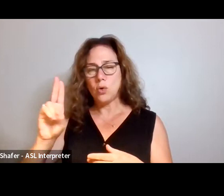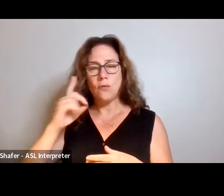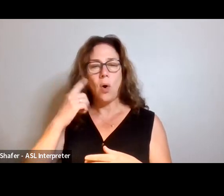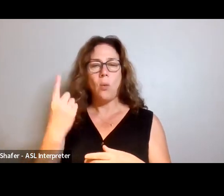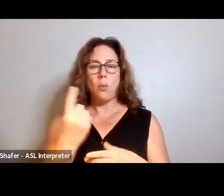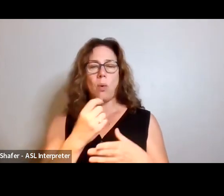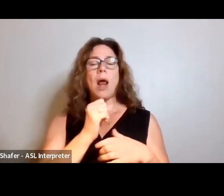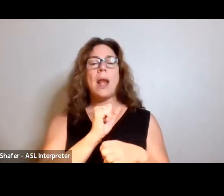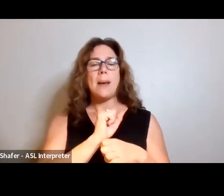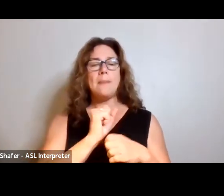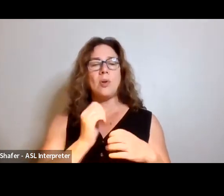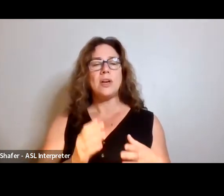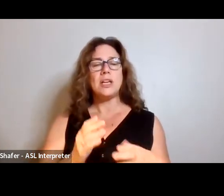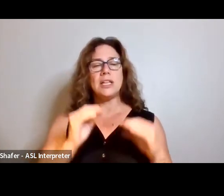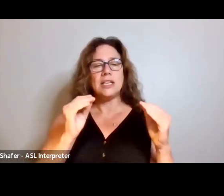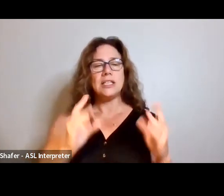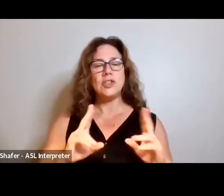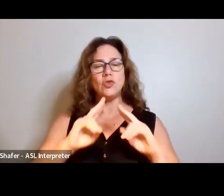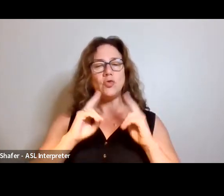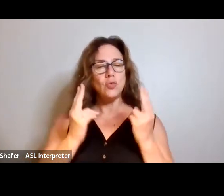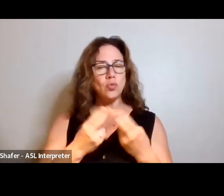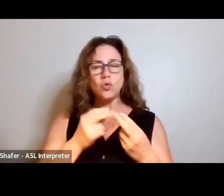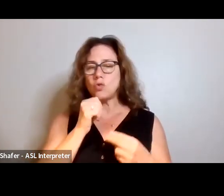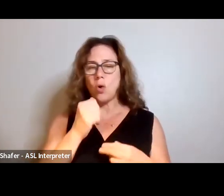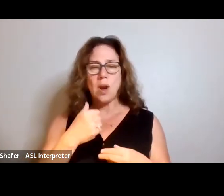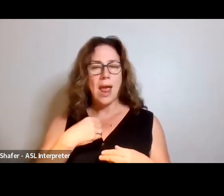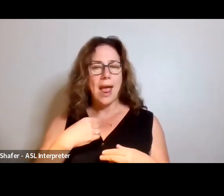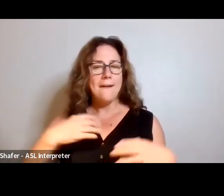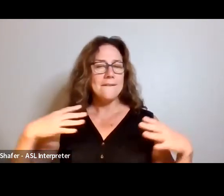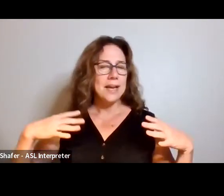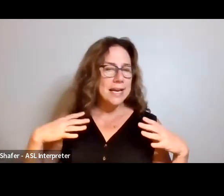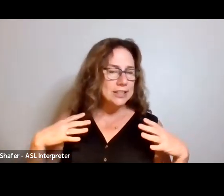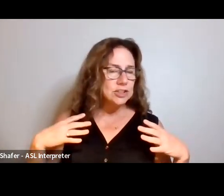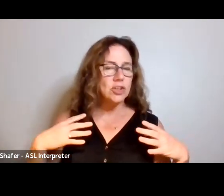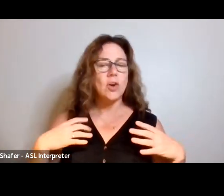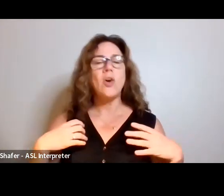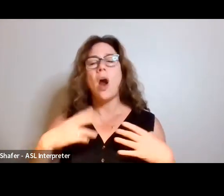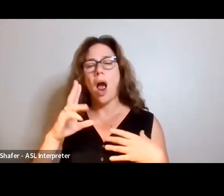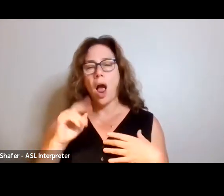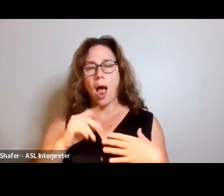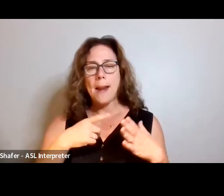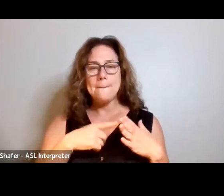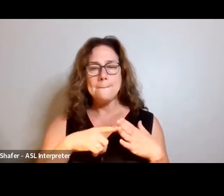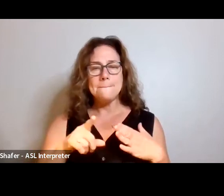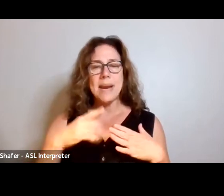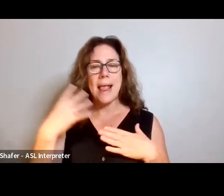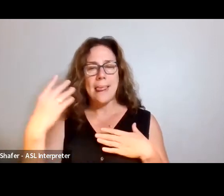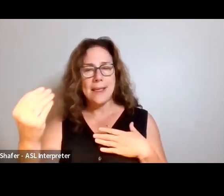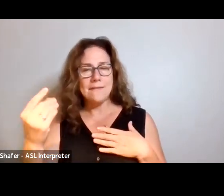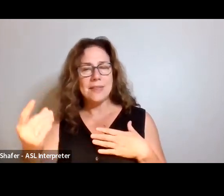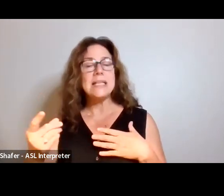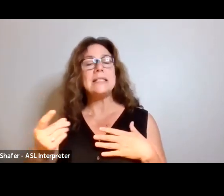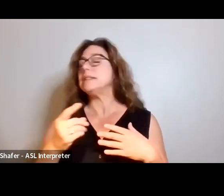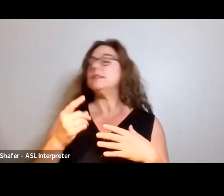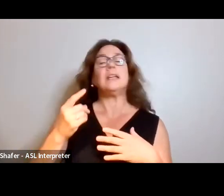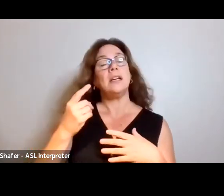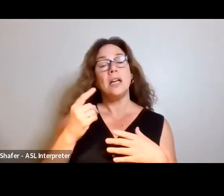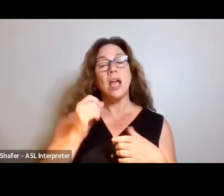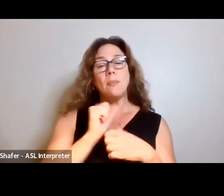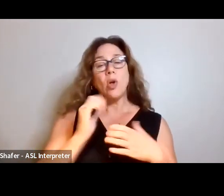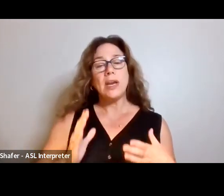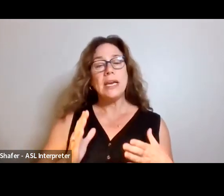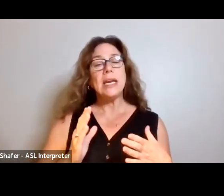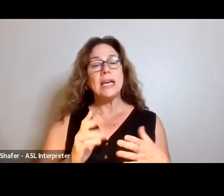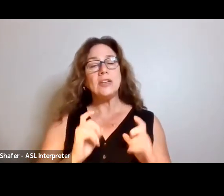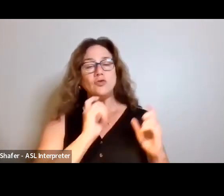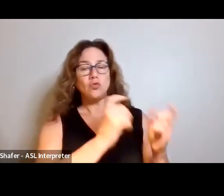in the teacher union don't have vacation or unpaid leave. However, this employee is donating a kidney to a family member.